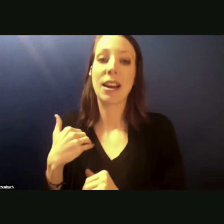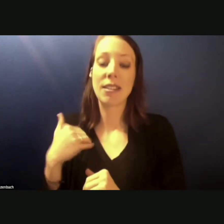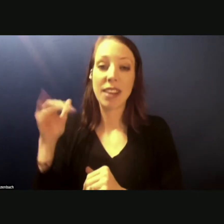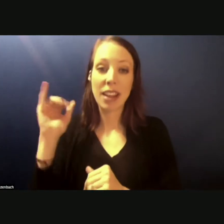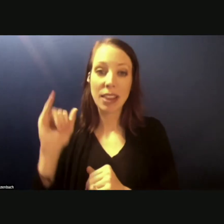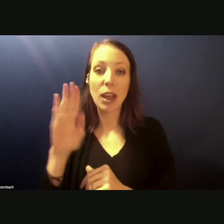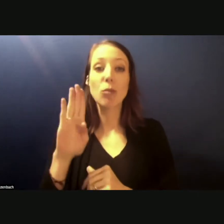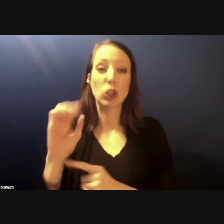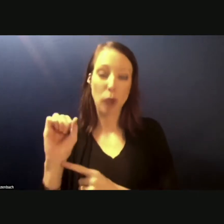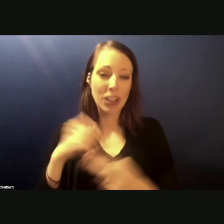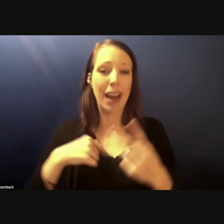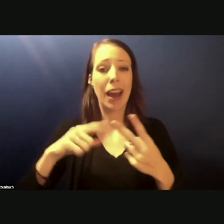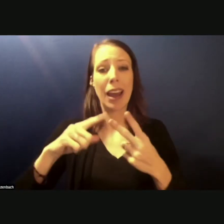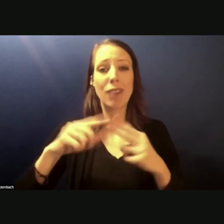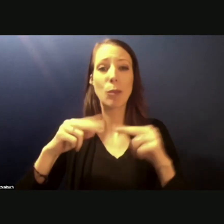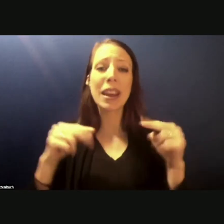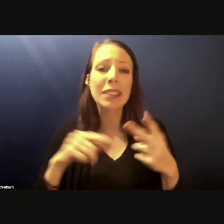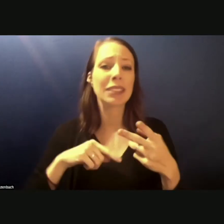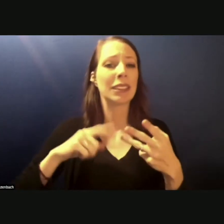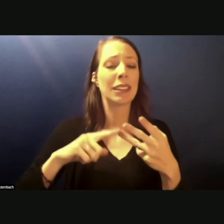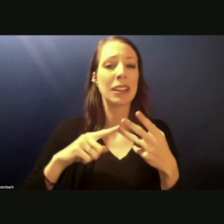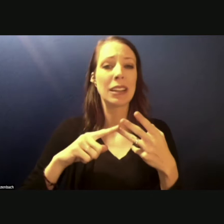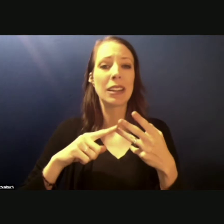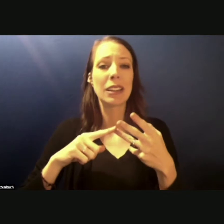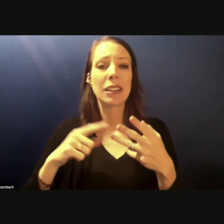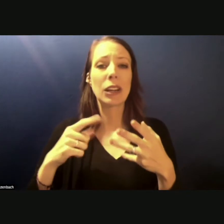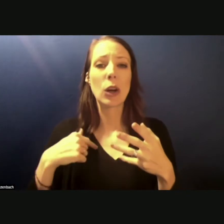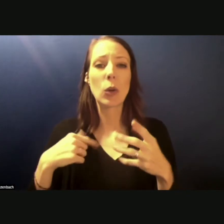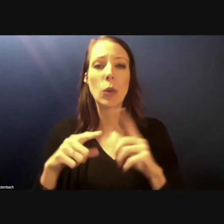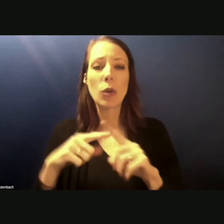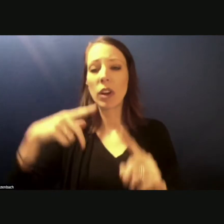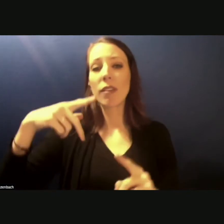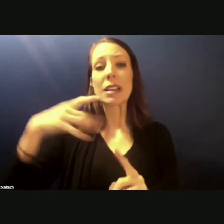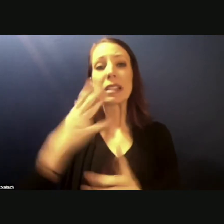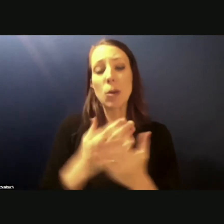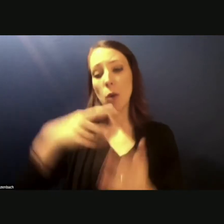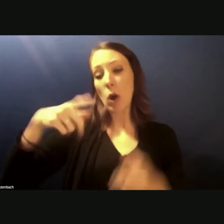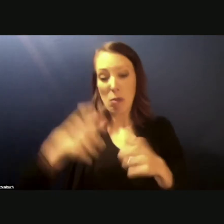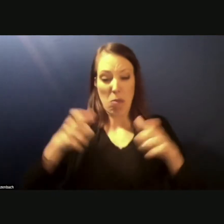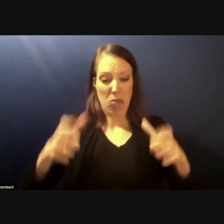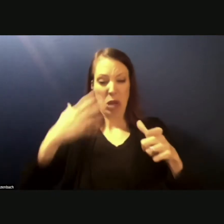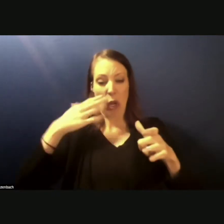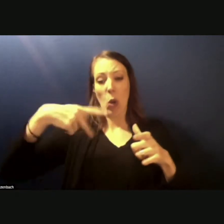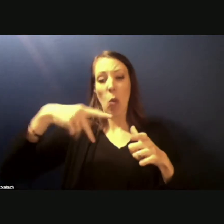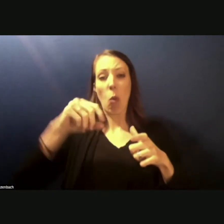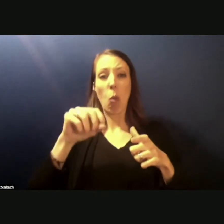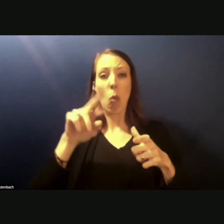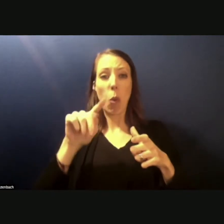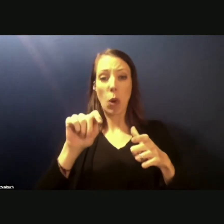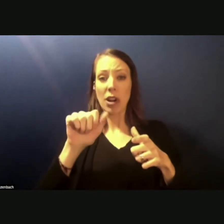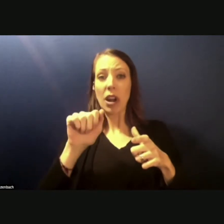has bacon, like smoky, savory. We've got some umami coming with portobello mushroom, and then a hint of sweet from hot